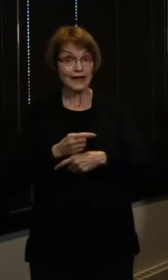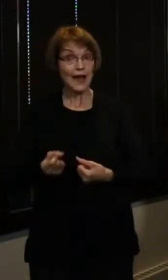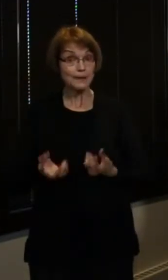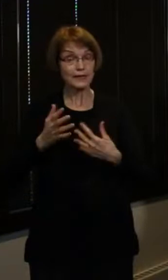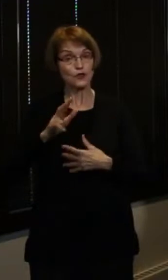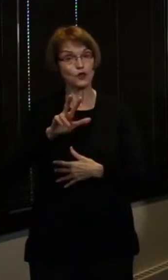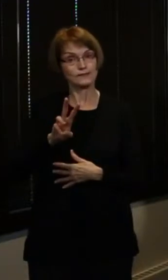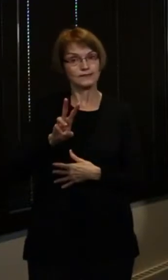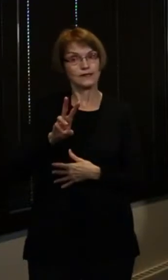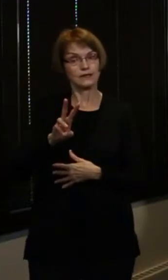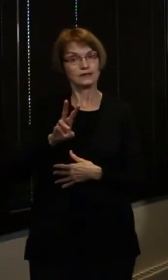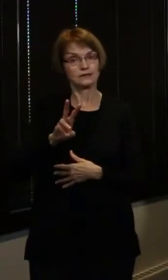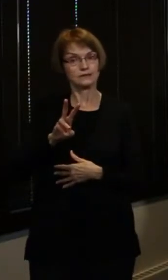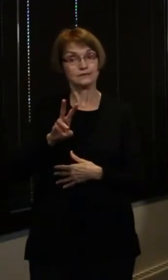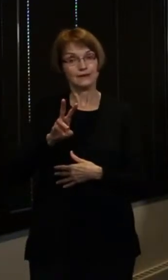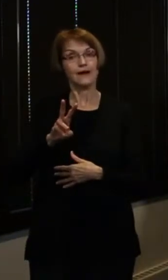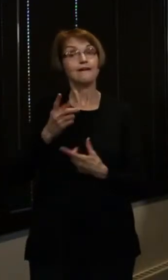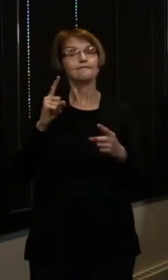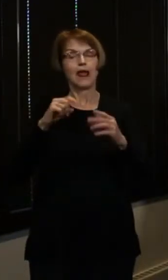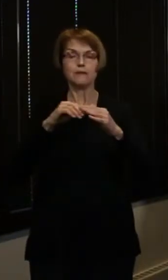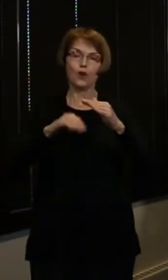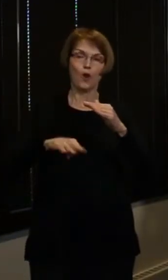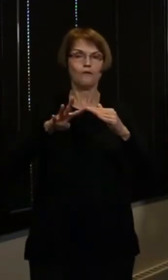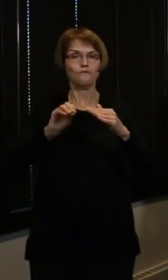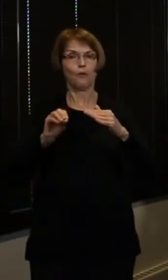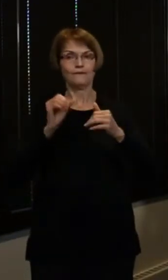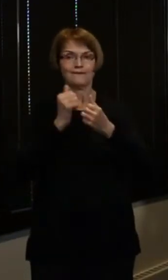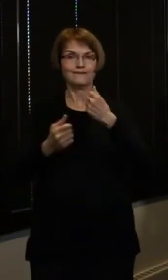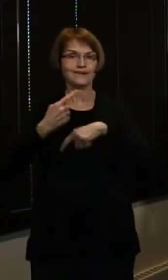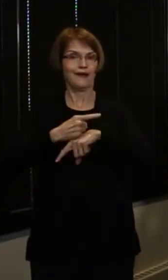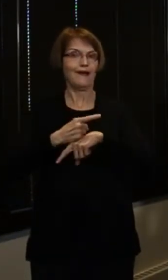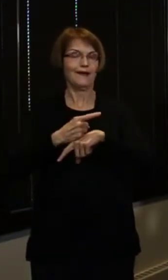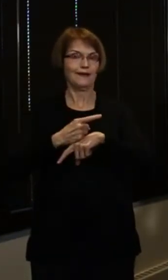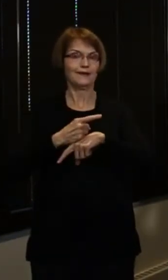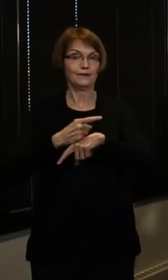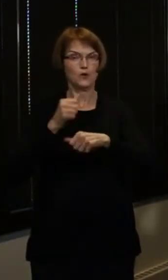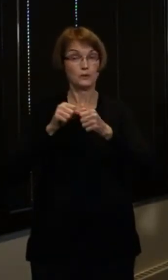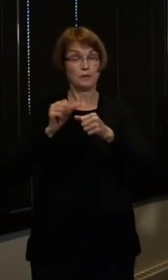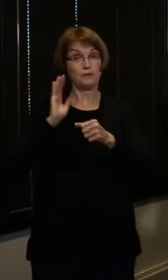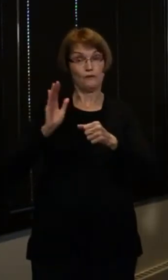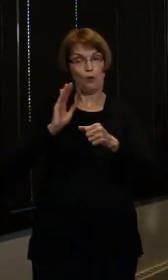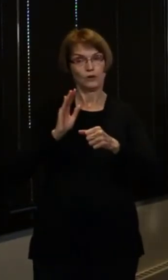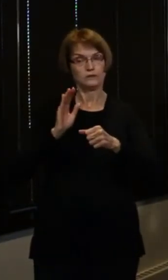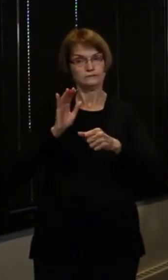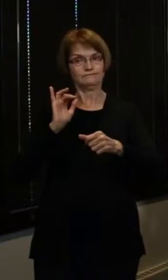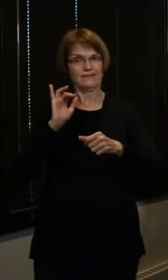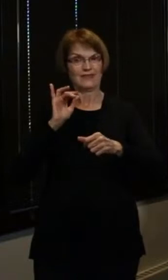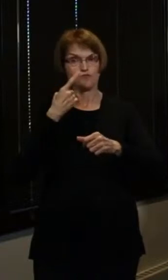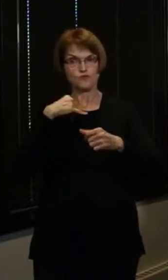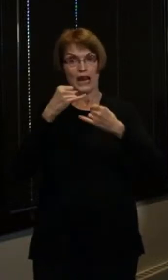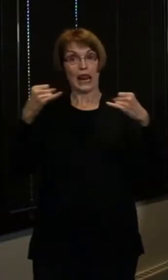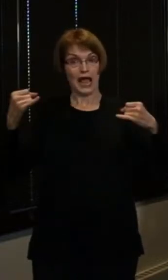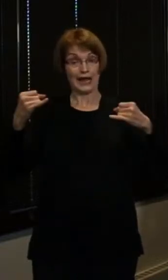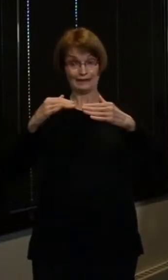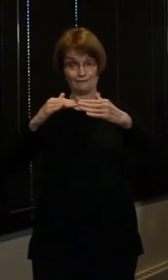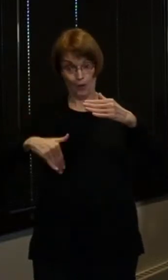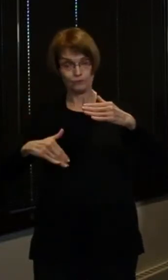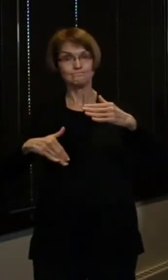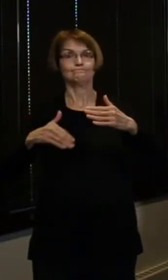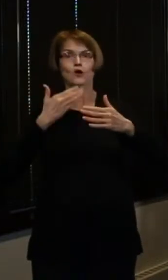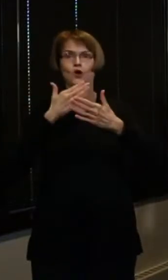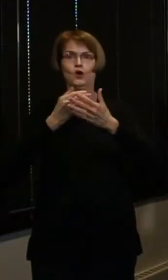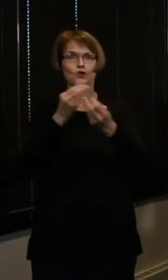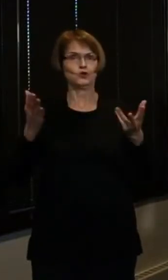so below that 40 person per day mark that we had marked as our red line. So continuing good news with